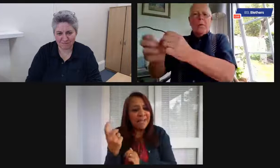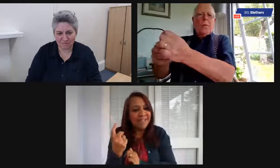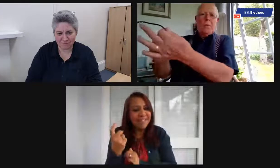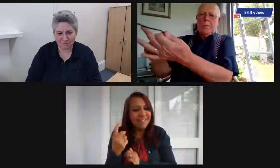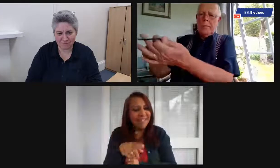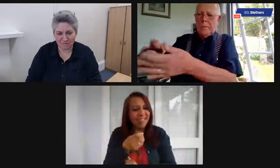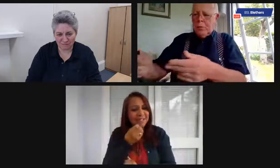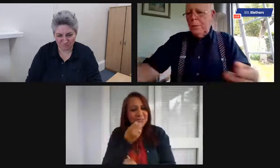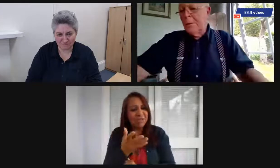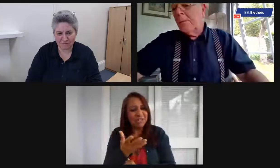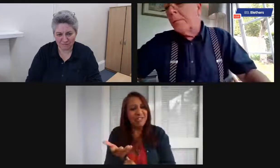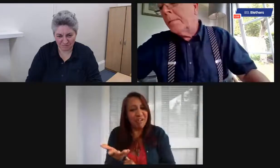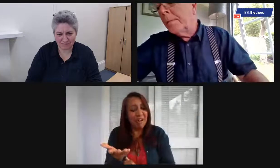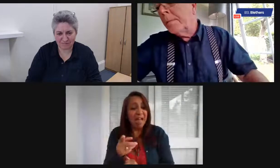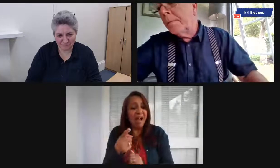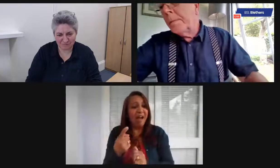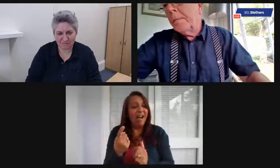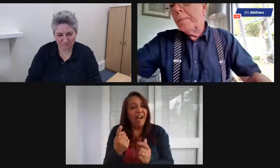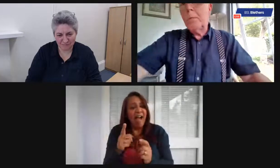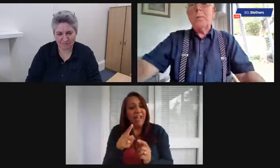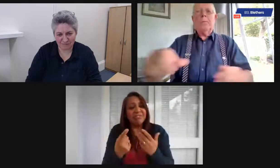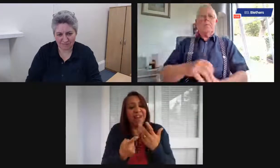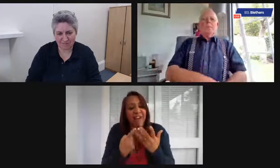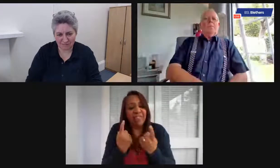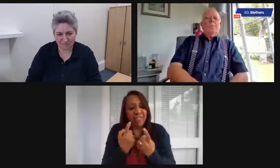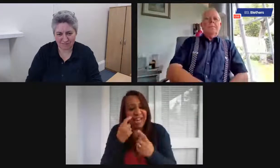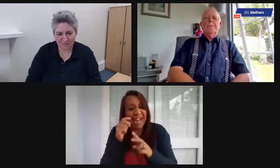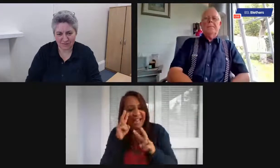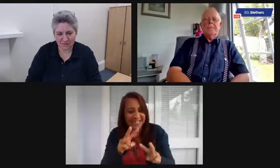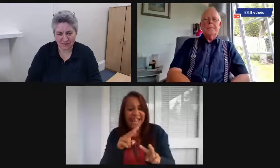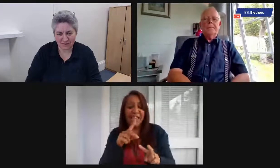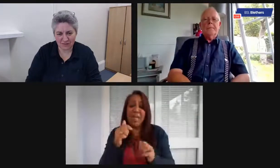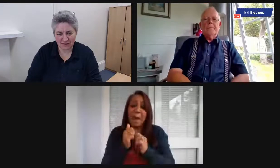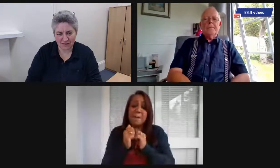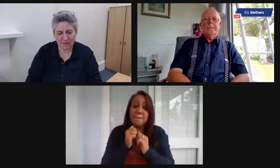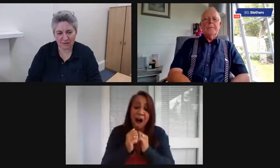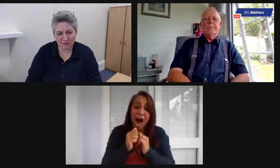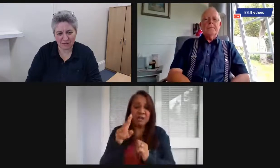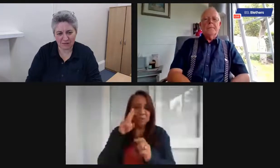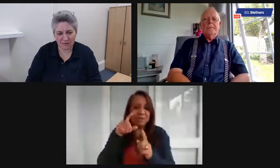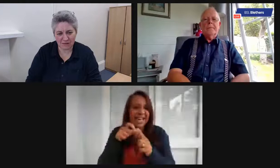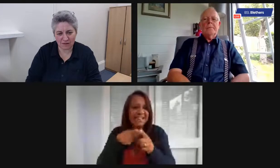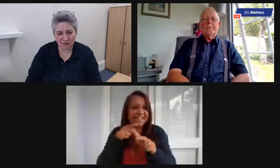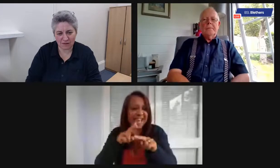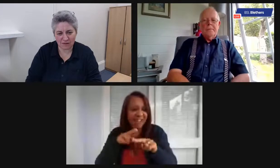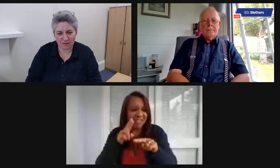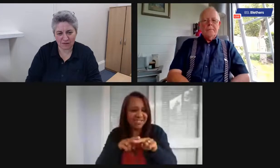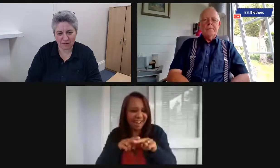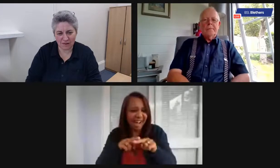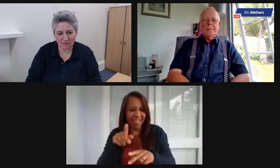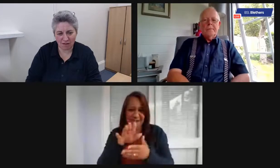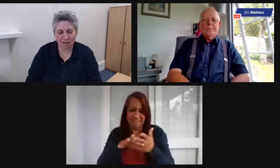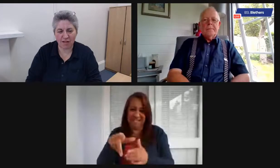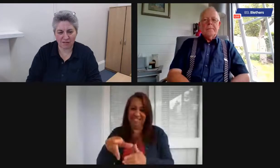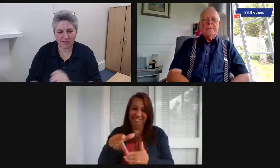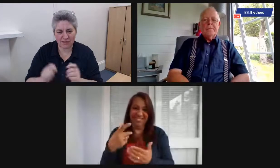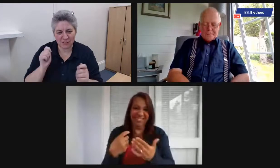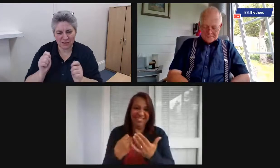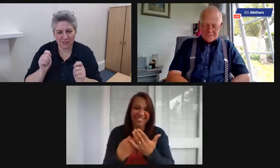and I knew that was spring coming after winter. So I could identify all these different parts of its mini wee